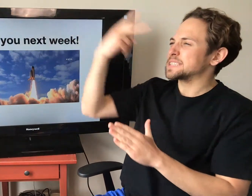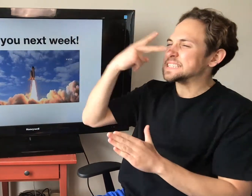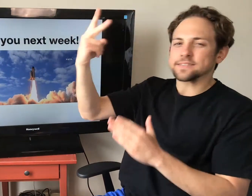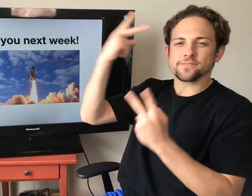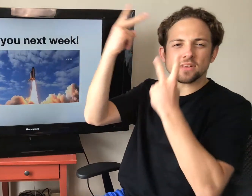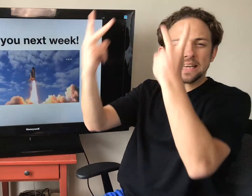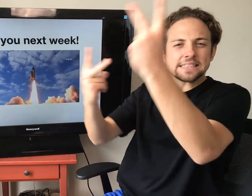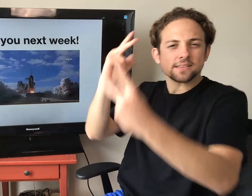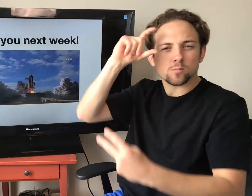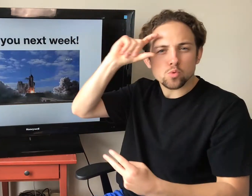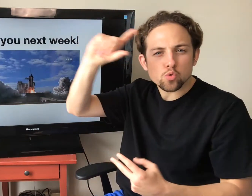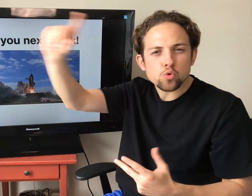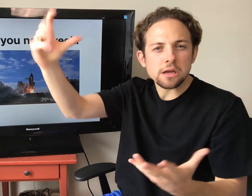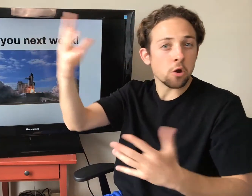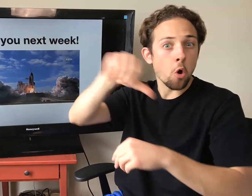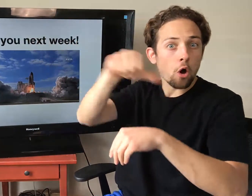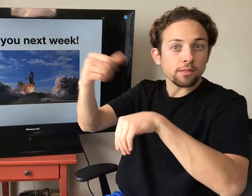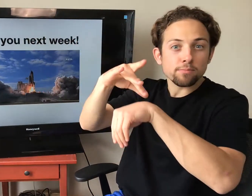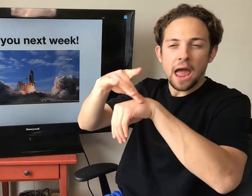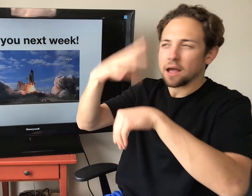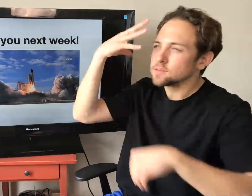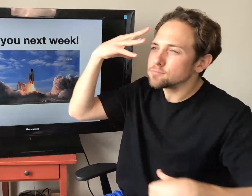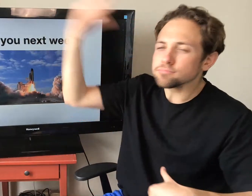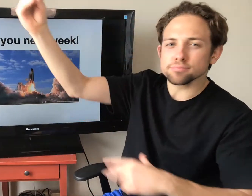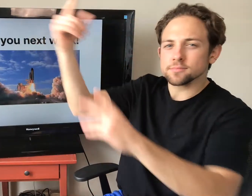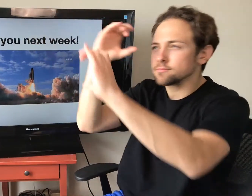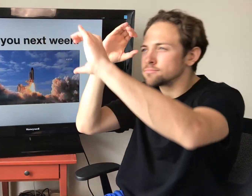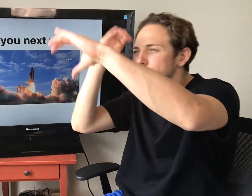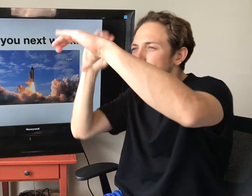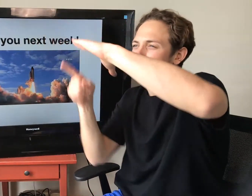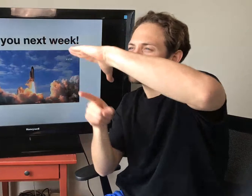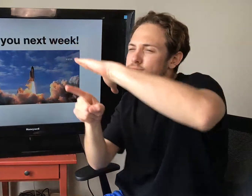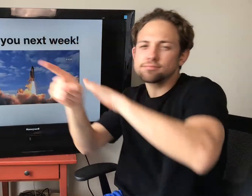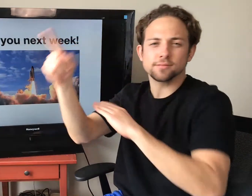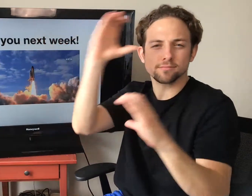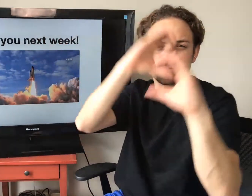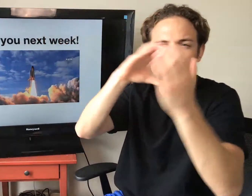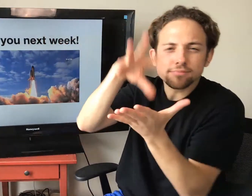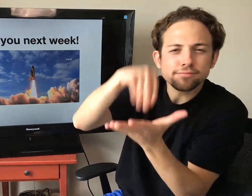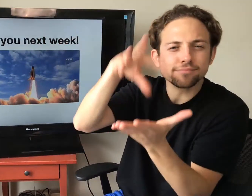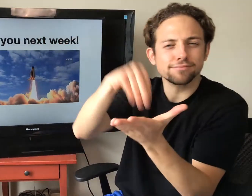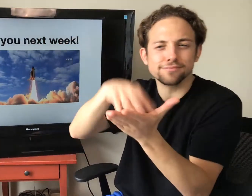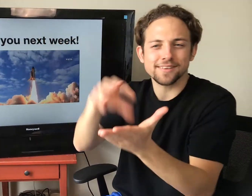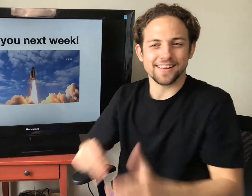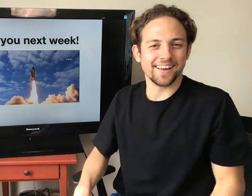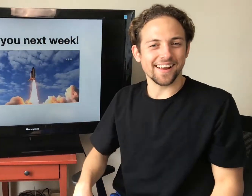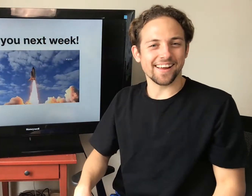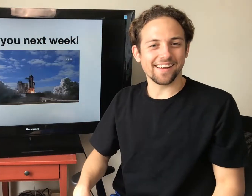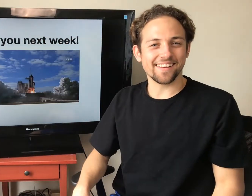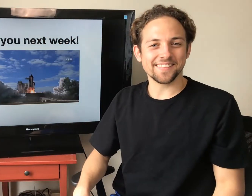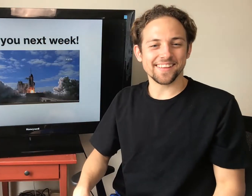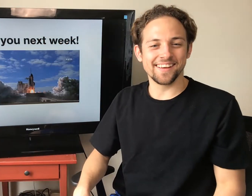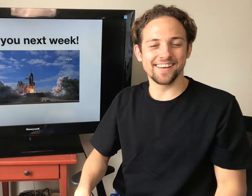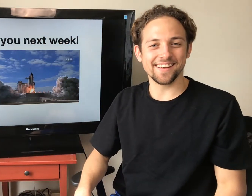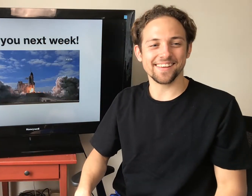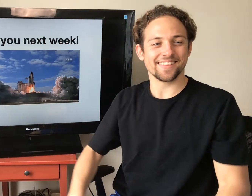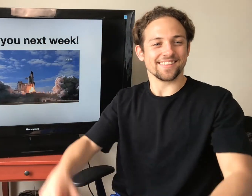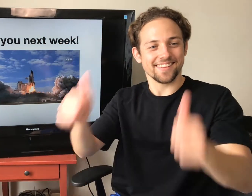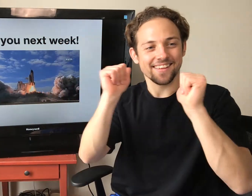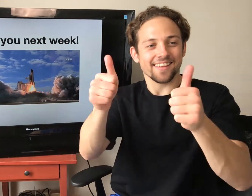Now I bet some of you are ready to explore space yourselves, maybe to go to the moon, or just grab a telescope and look in the sky and see what you can